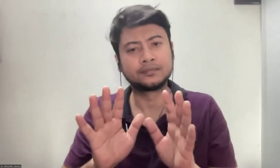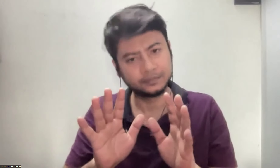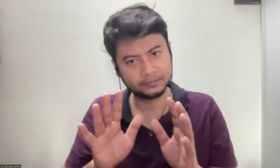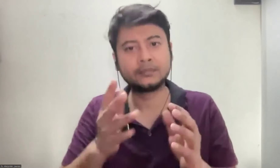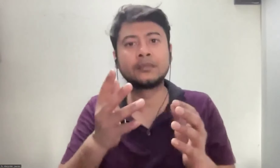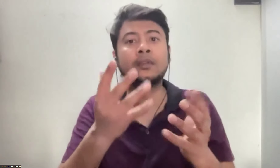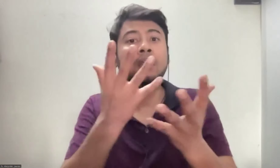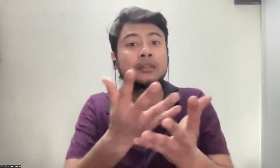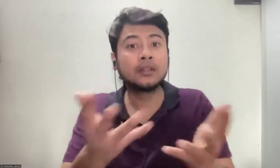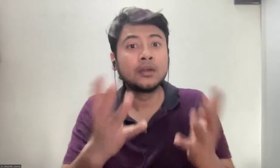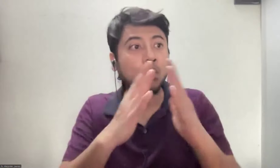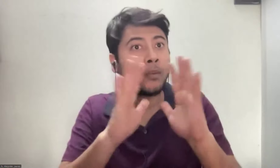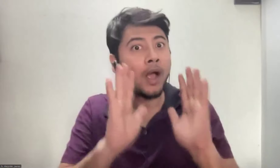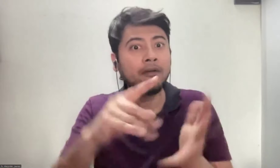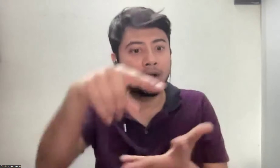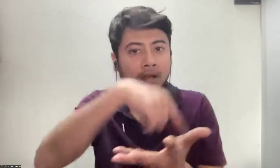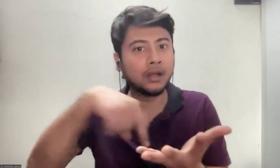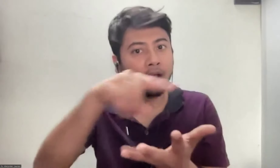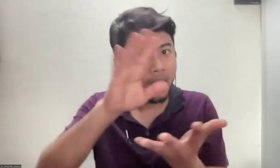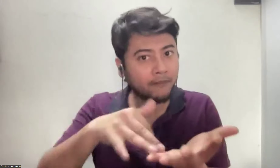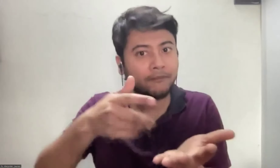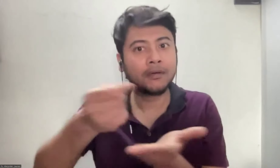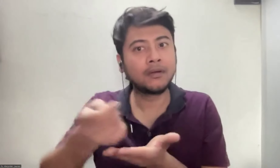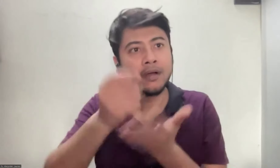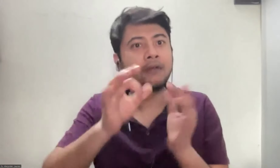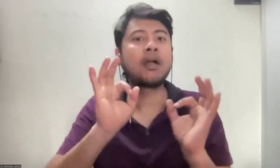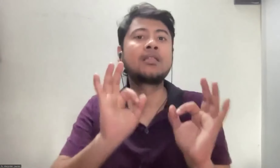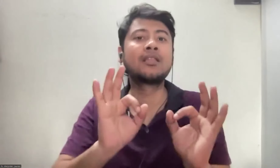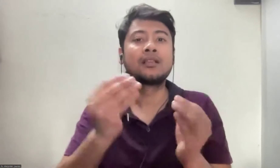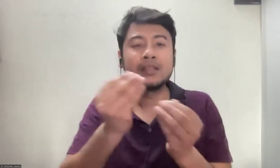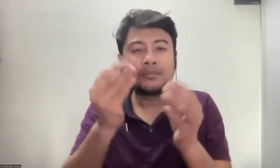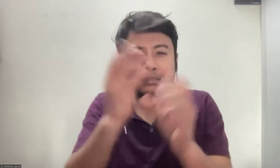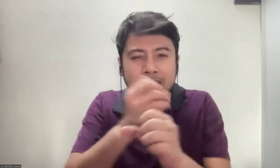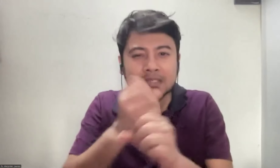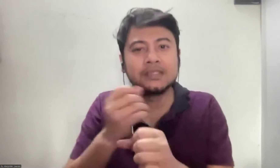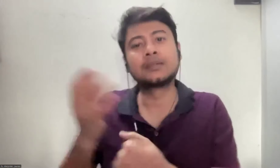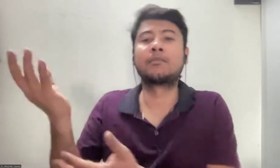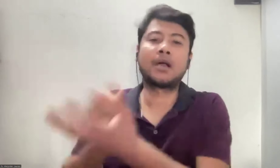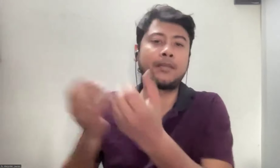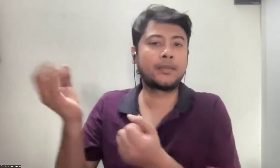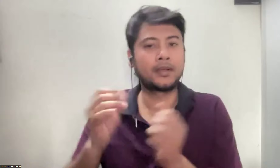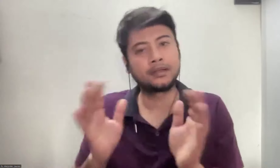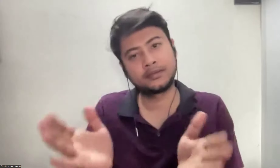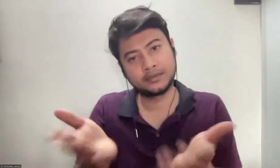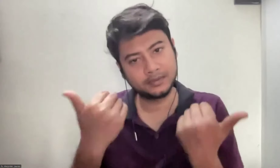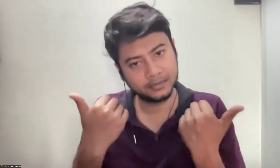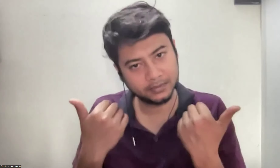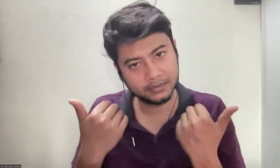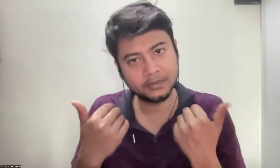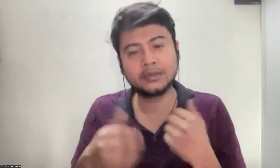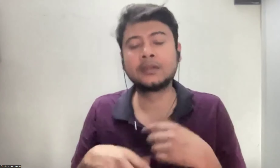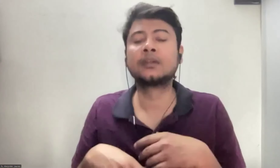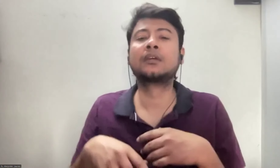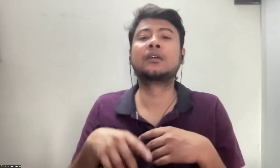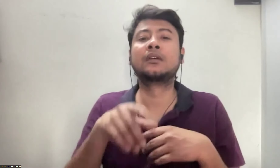and the time to do Tulsi puja. So you must begin with a prayer to Krishna and prayer to Tulsi,